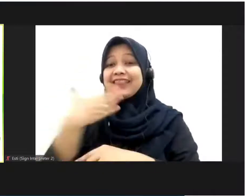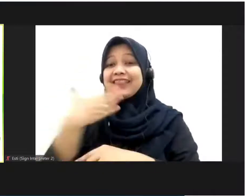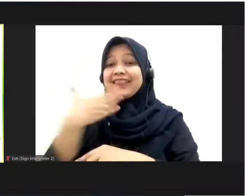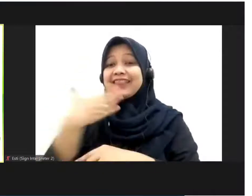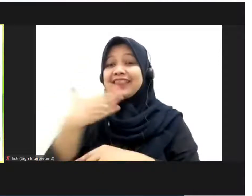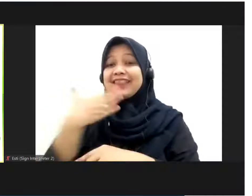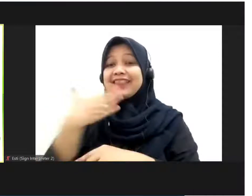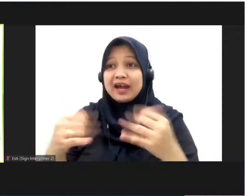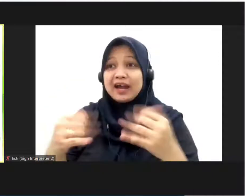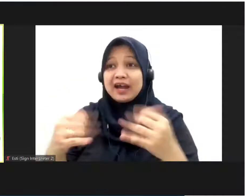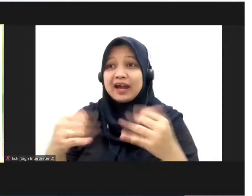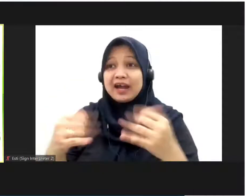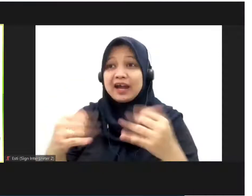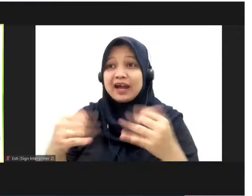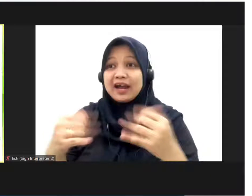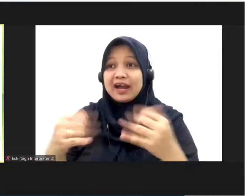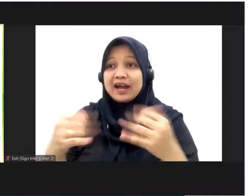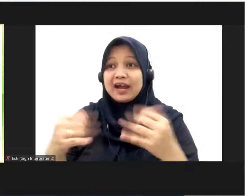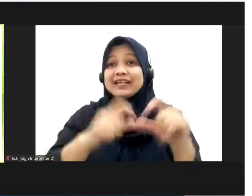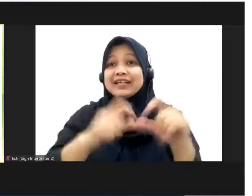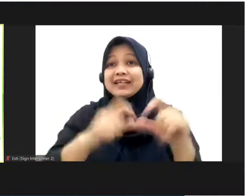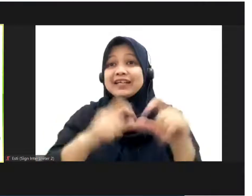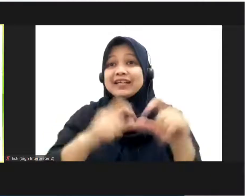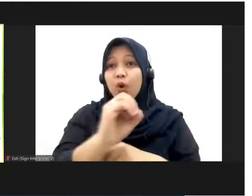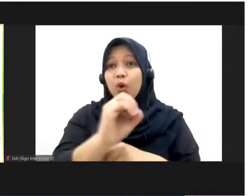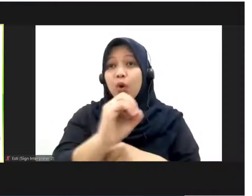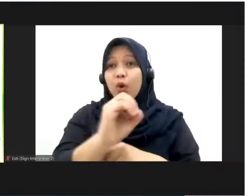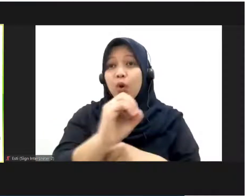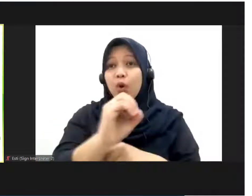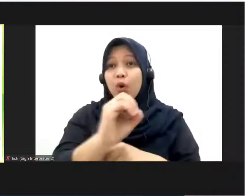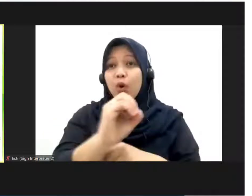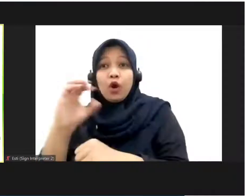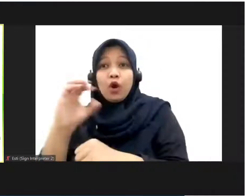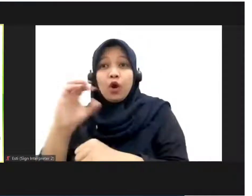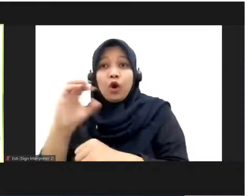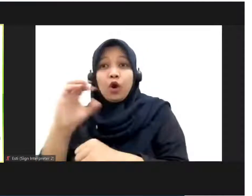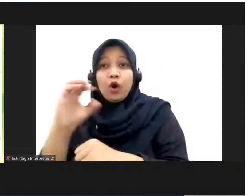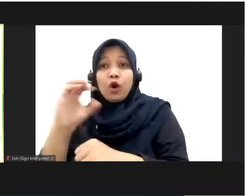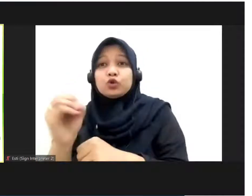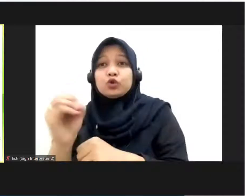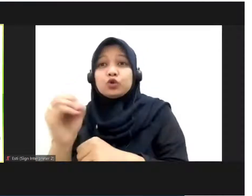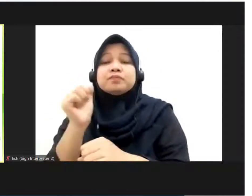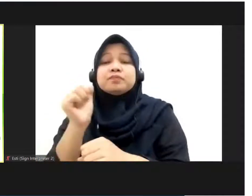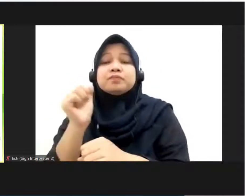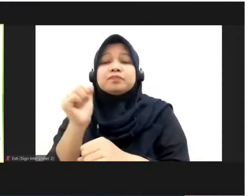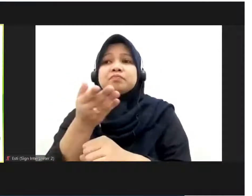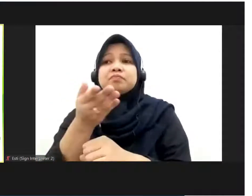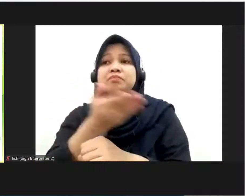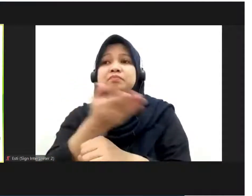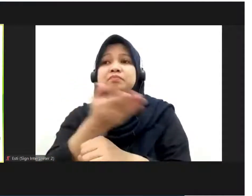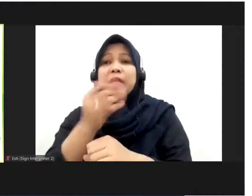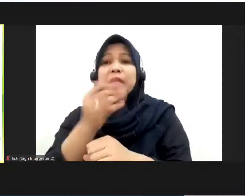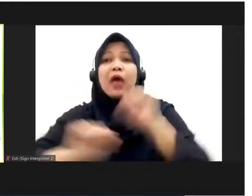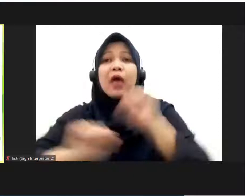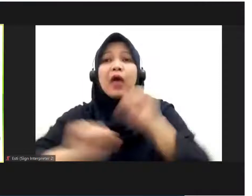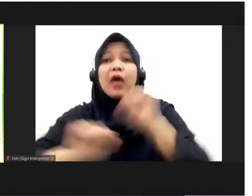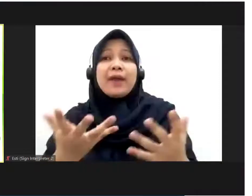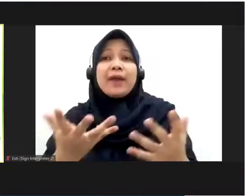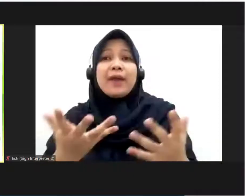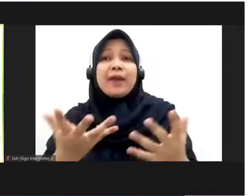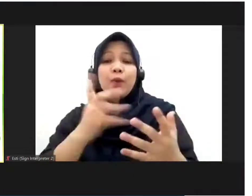do CSOs and NGOs can do in order to support these